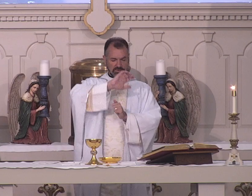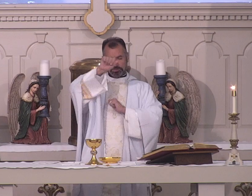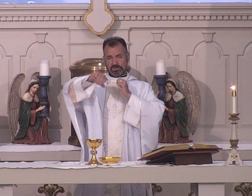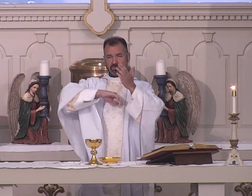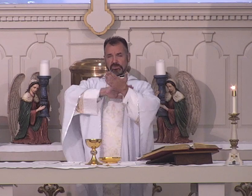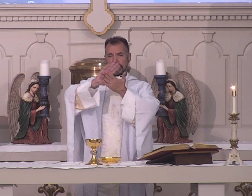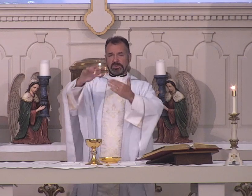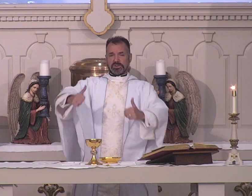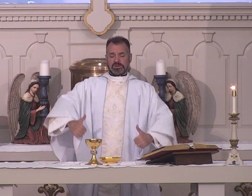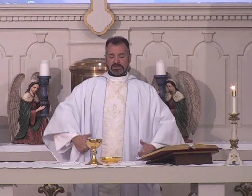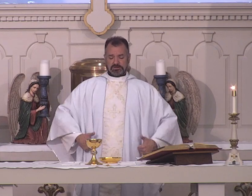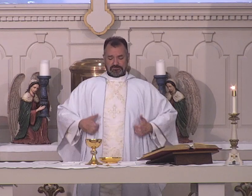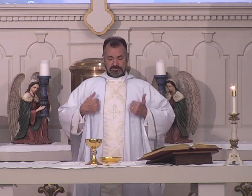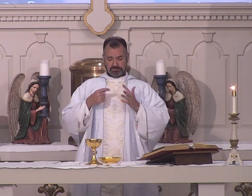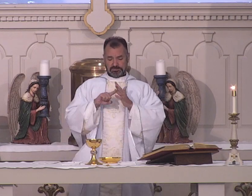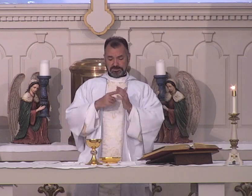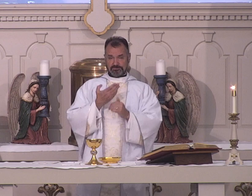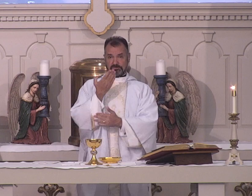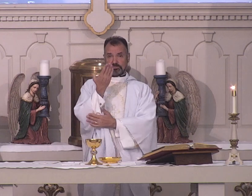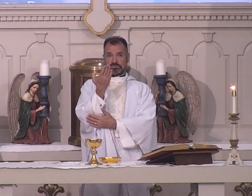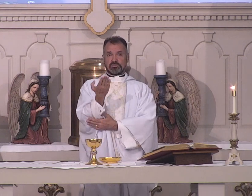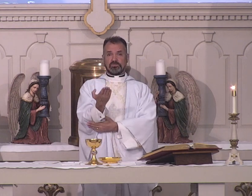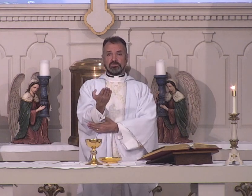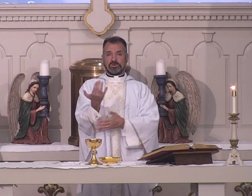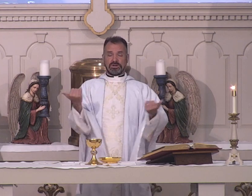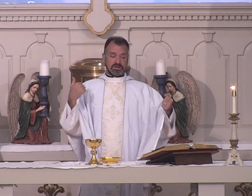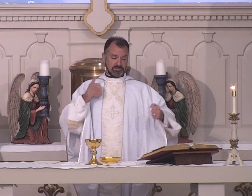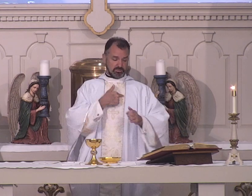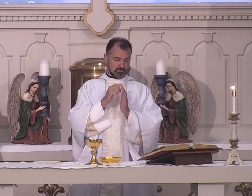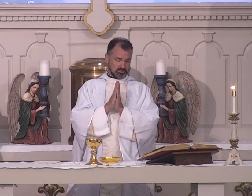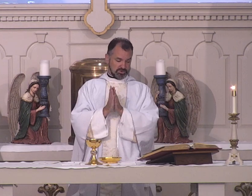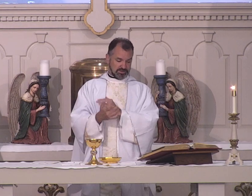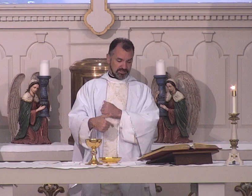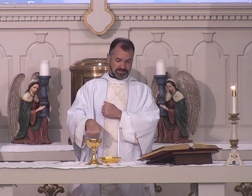You are indeed holy, O Lord, the fount of all holiness.